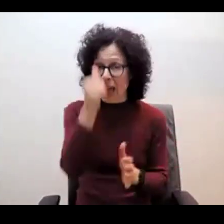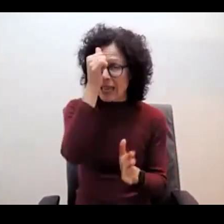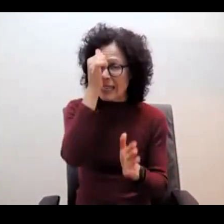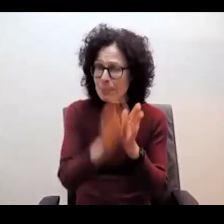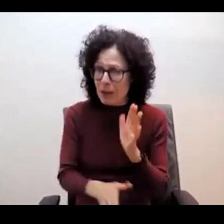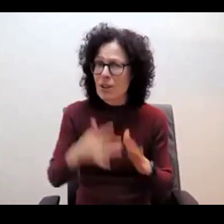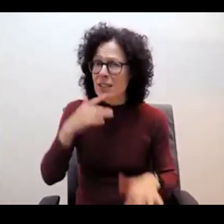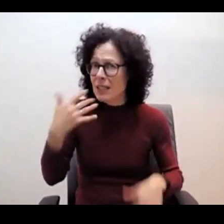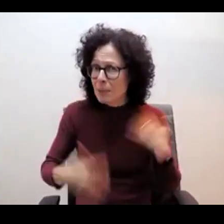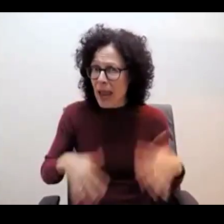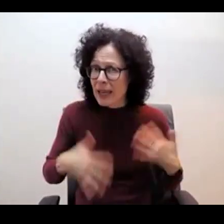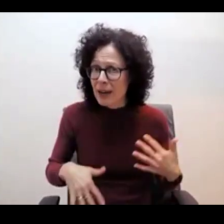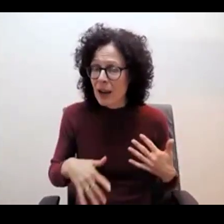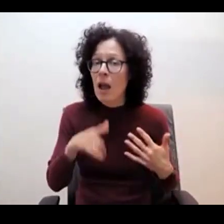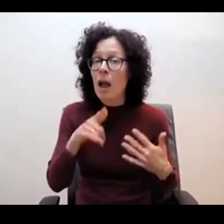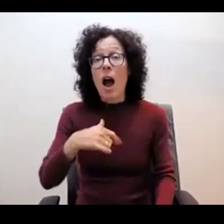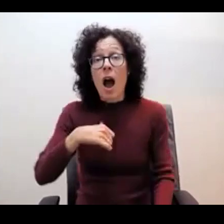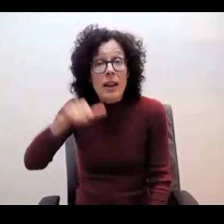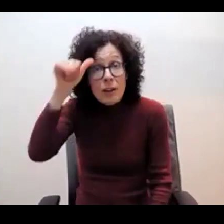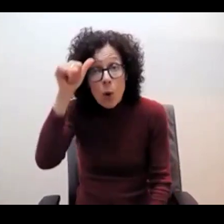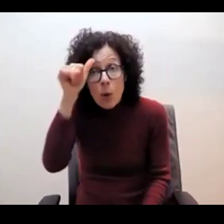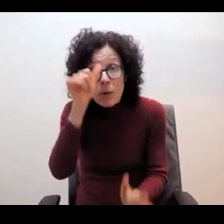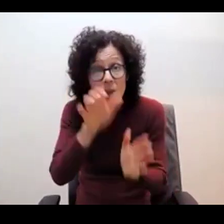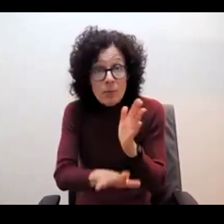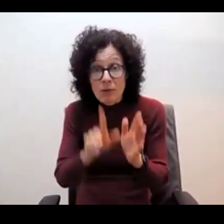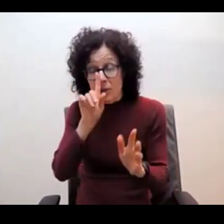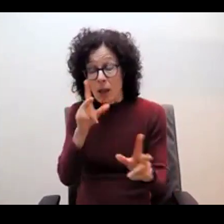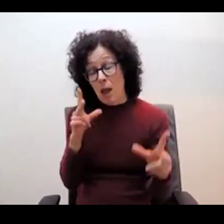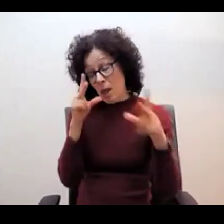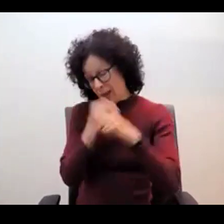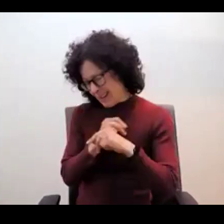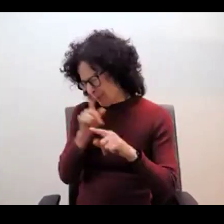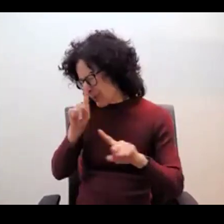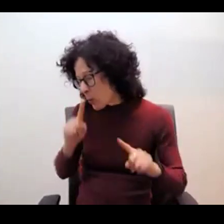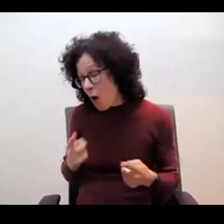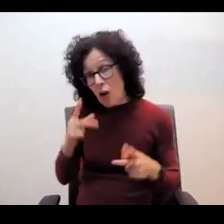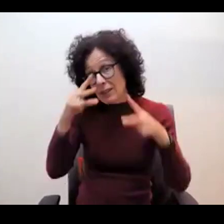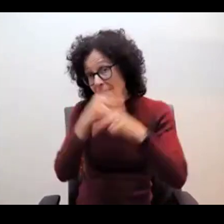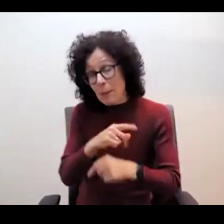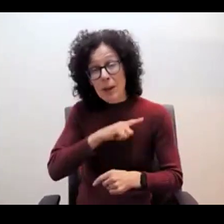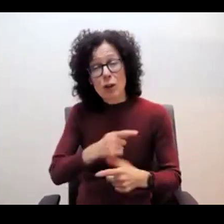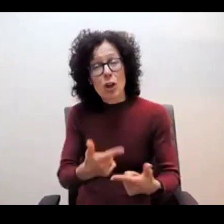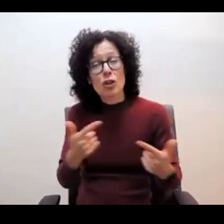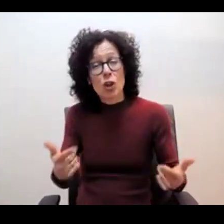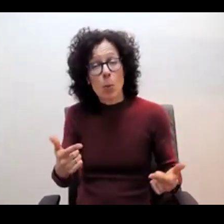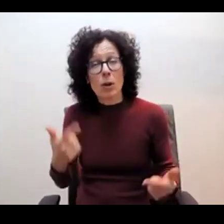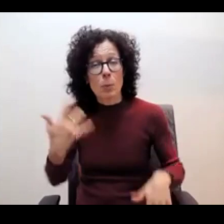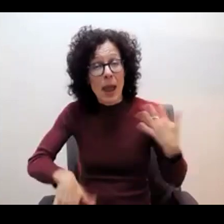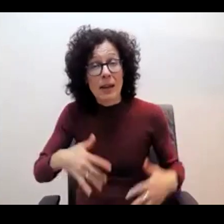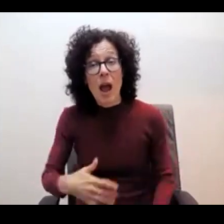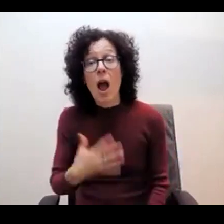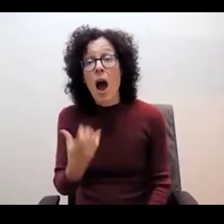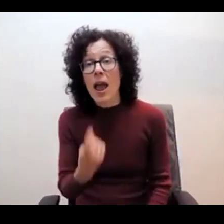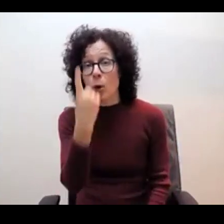I know what it is to not be able to sleep because you have so much pain. I had a year that I had to